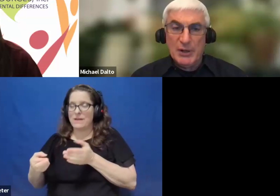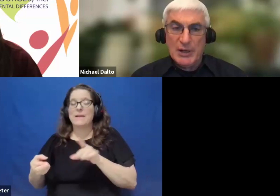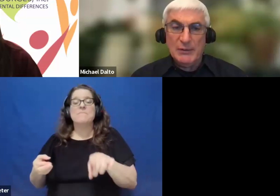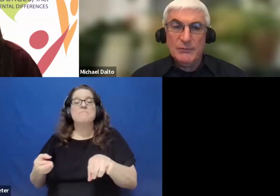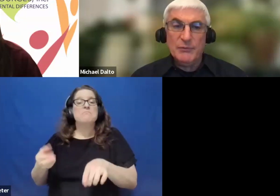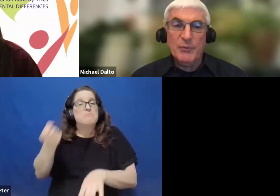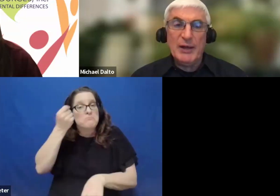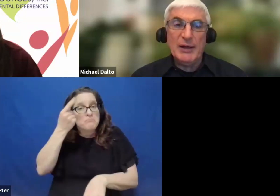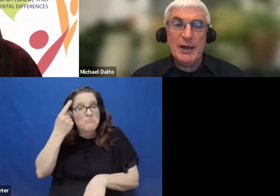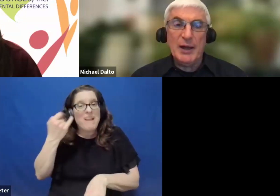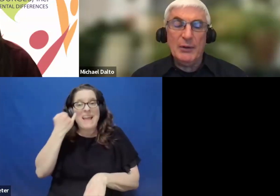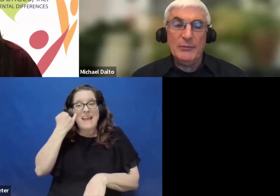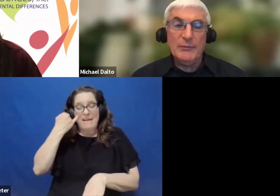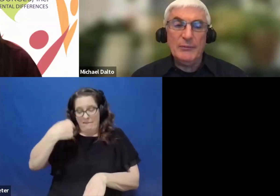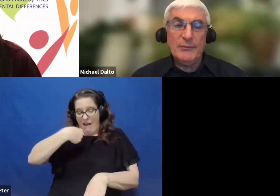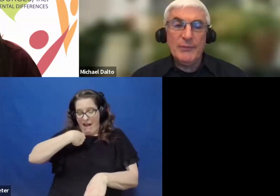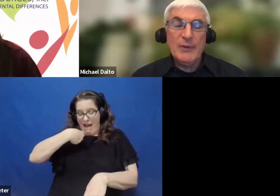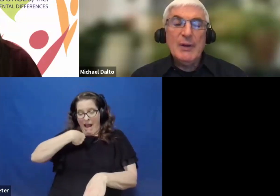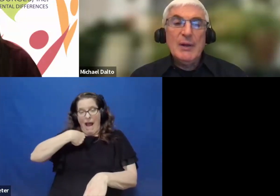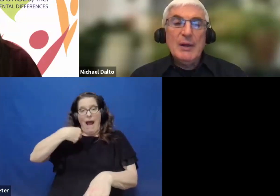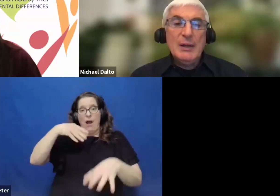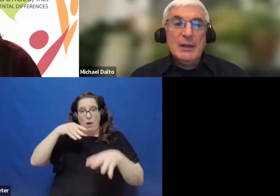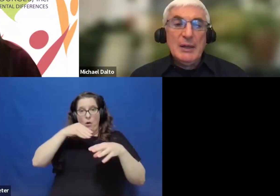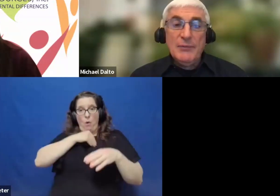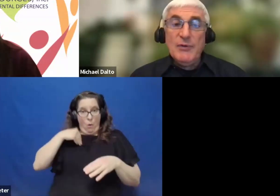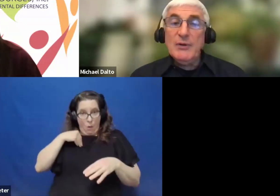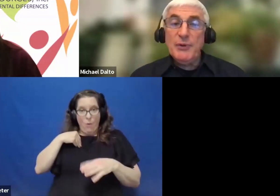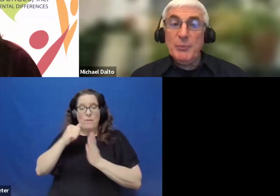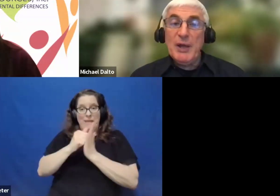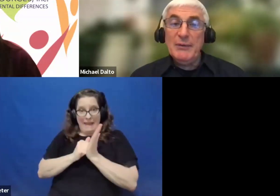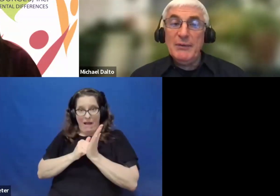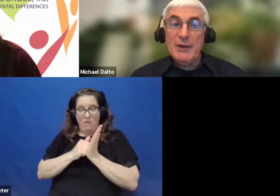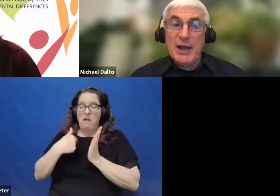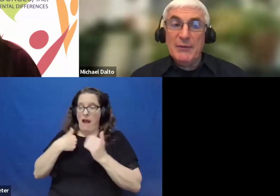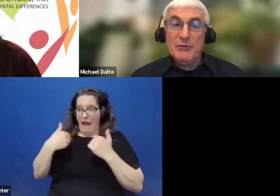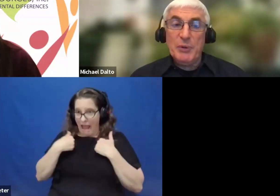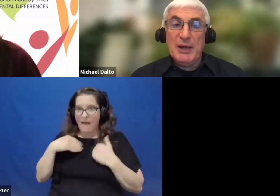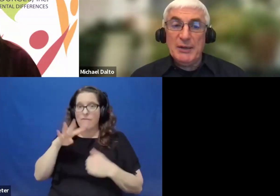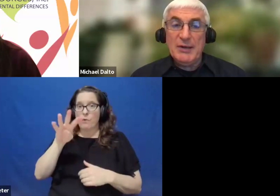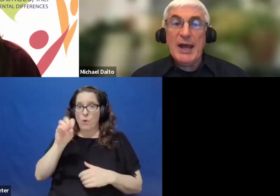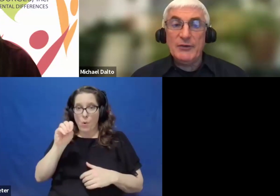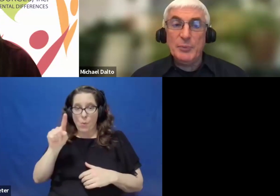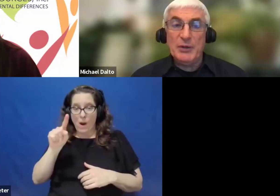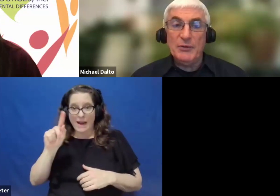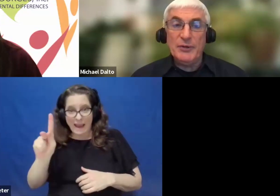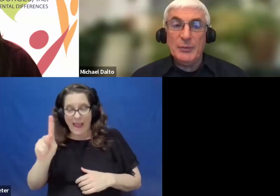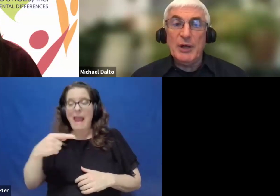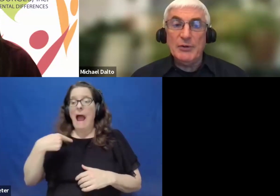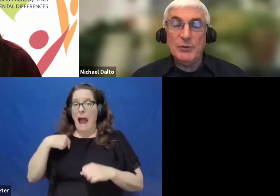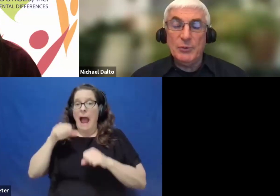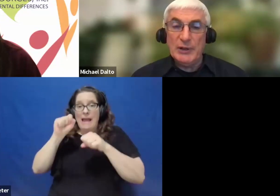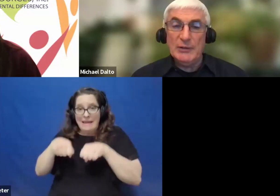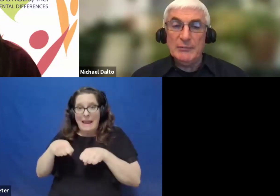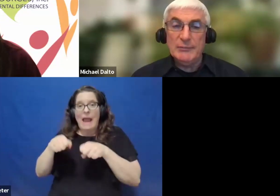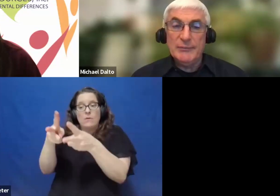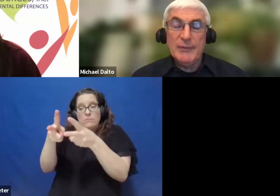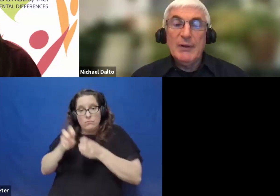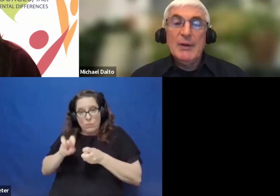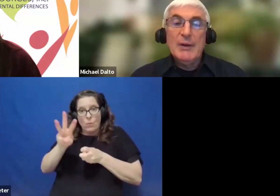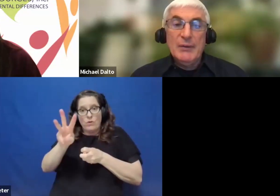withdraw money from that account, even if it meant they'd have to pay a tax penalty by doing